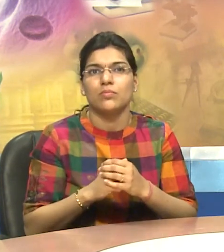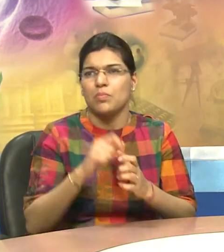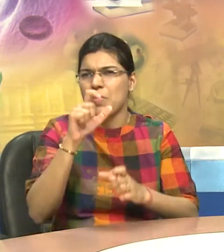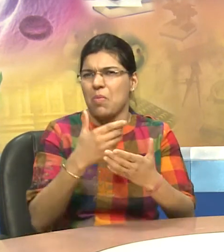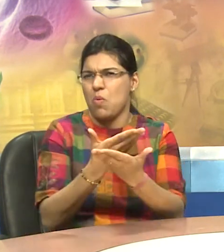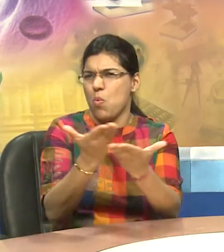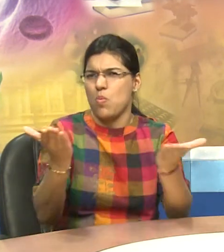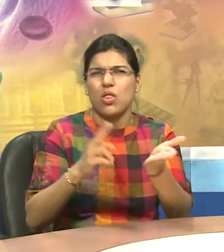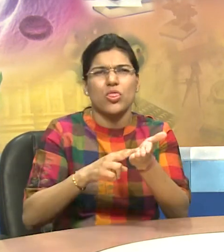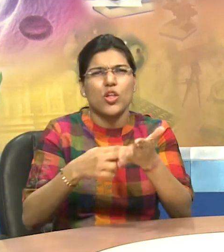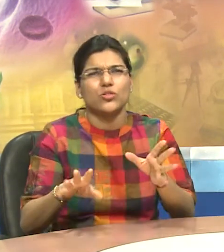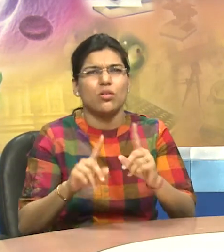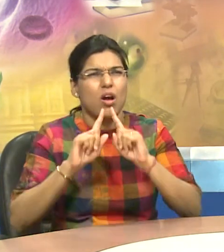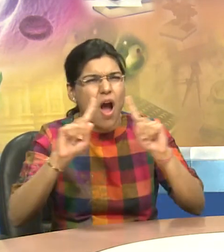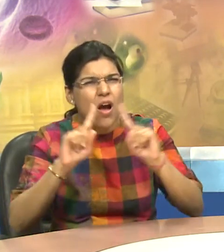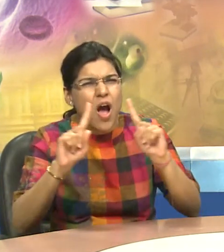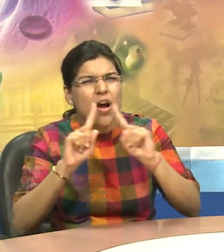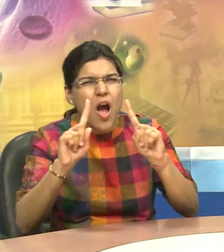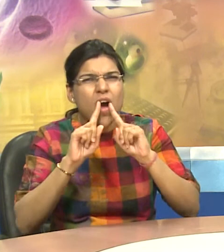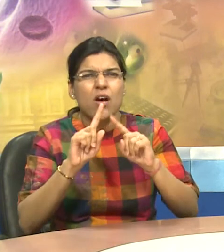Few sounds which we can avoid are shouting,